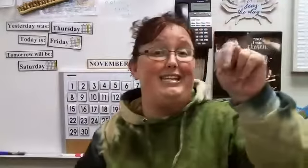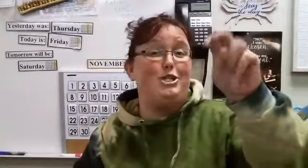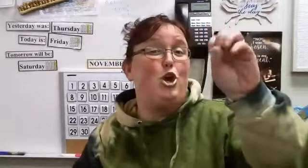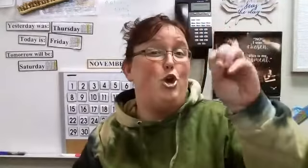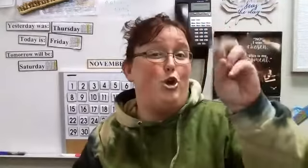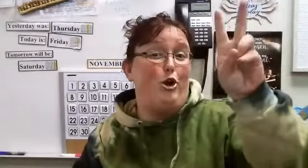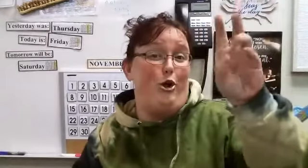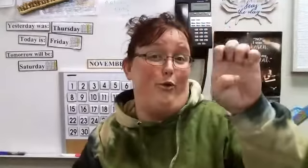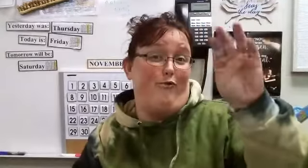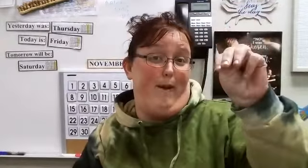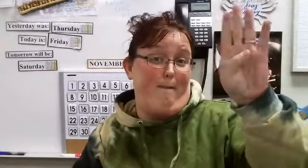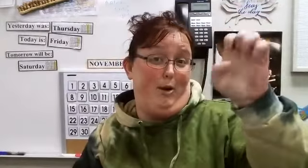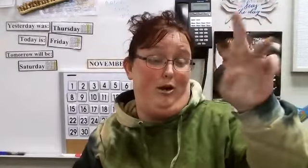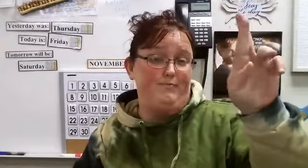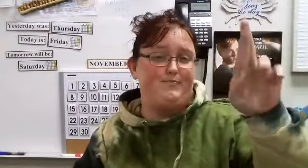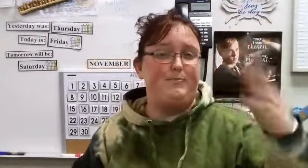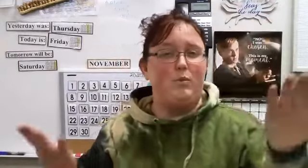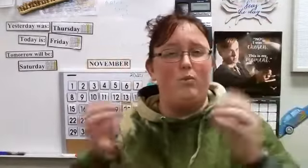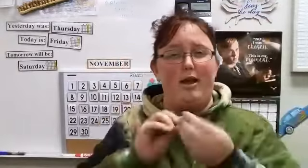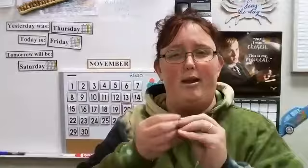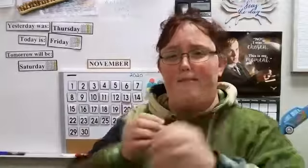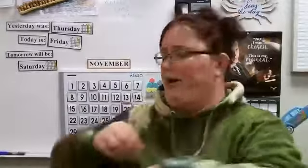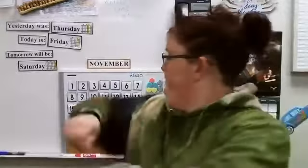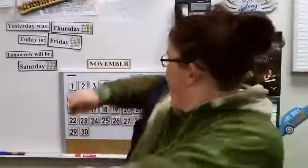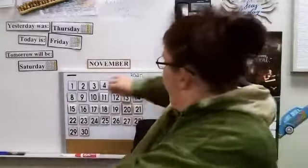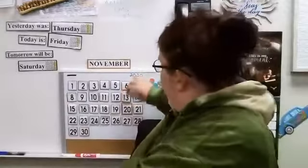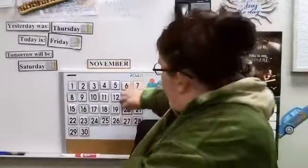is November. What number?